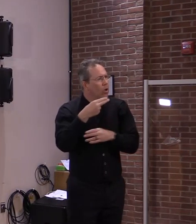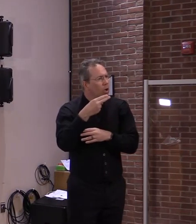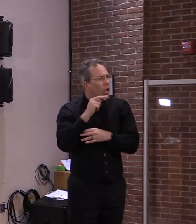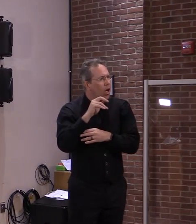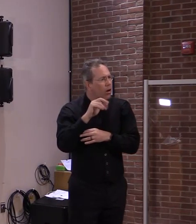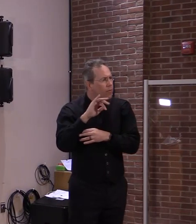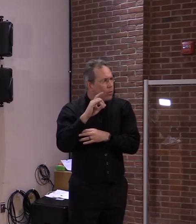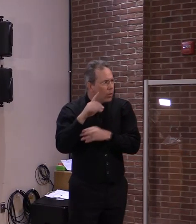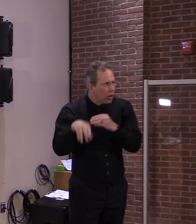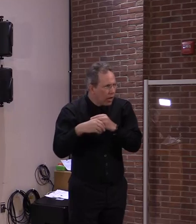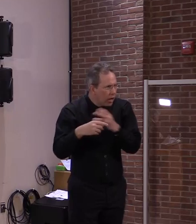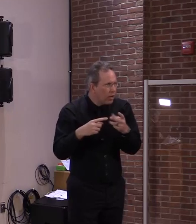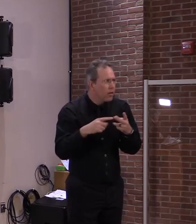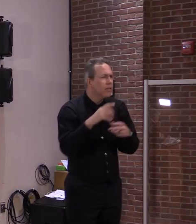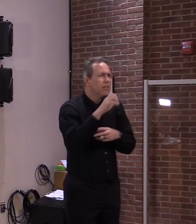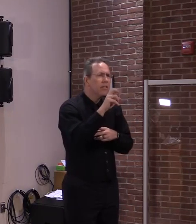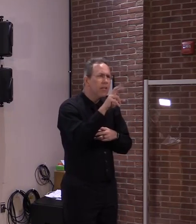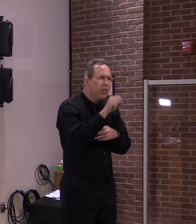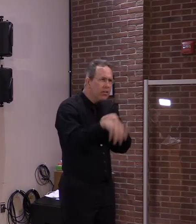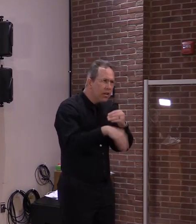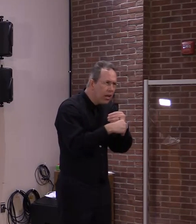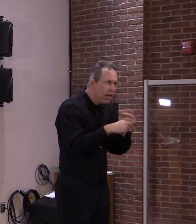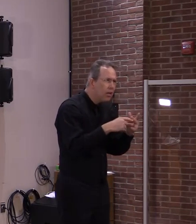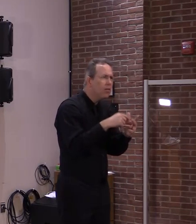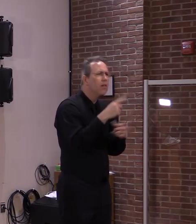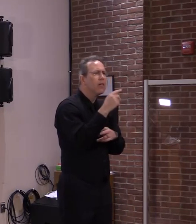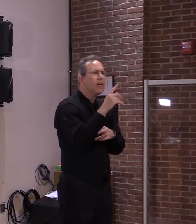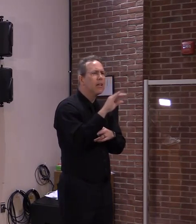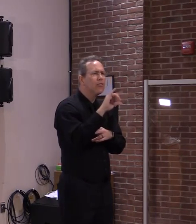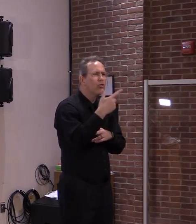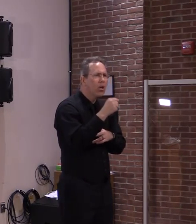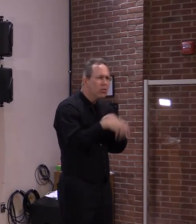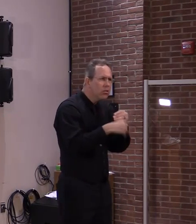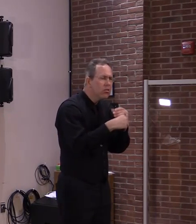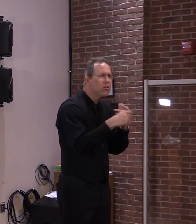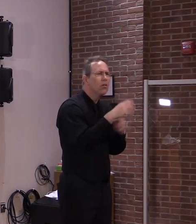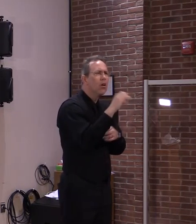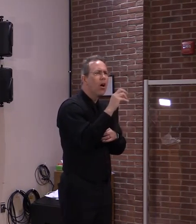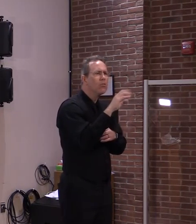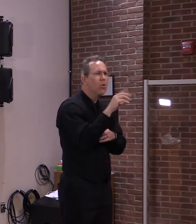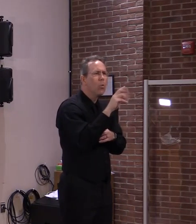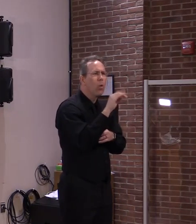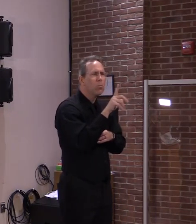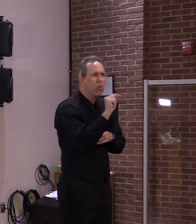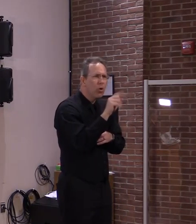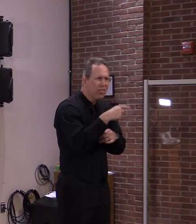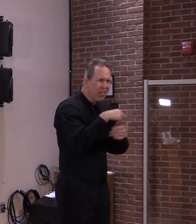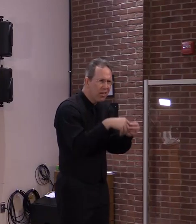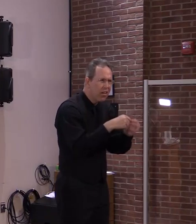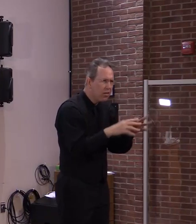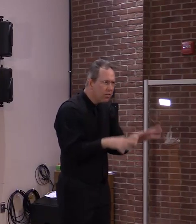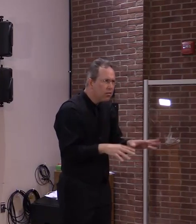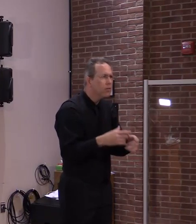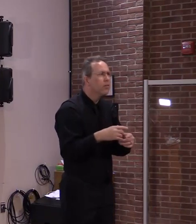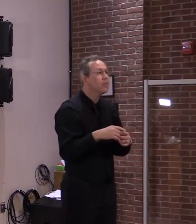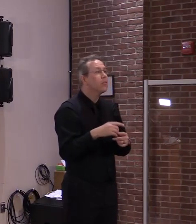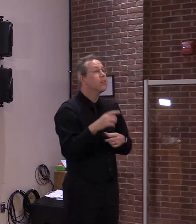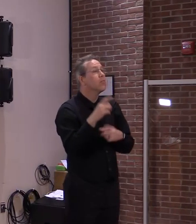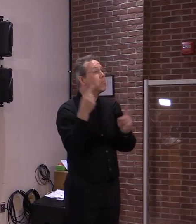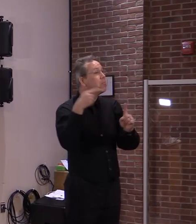clinics through CVS. We continue to, and of course, we have Costco, we have